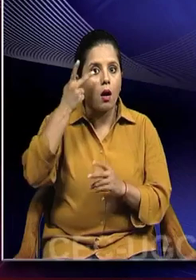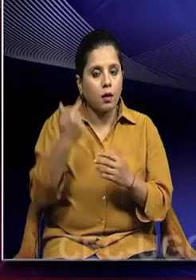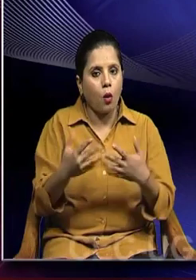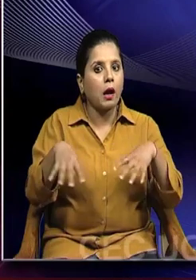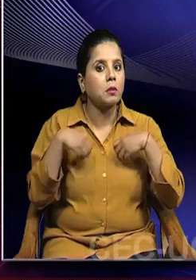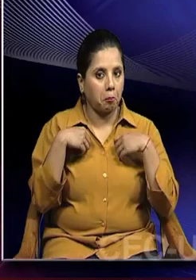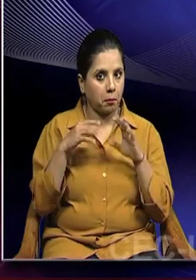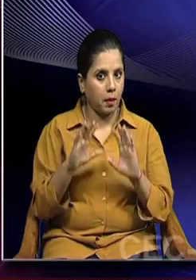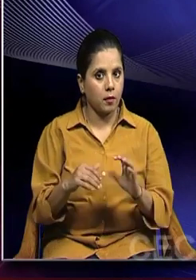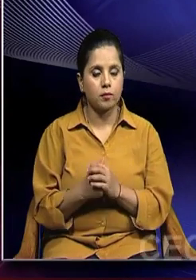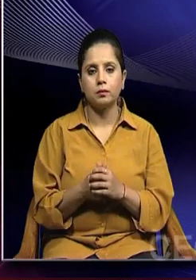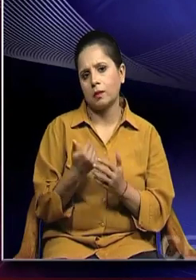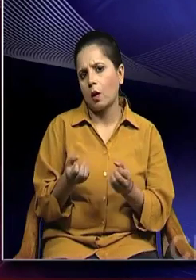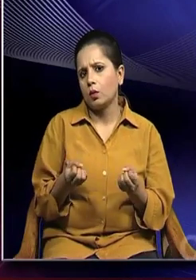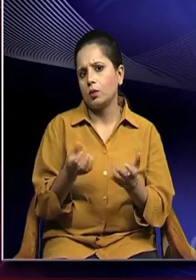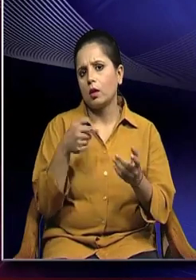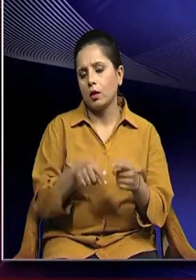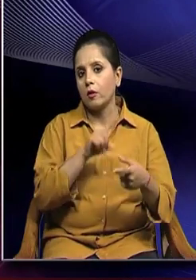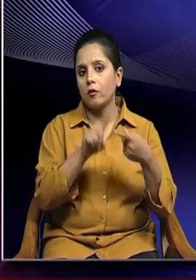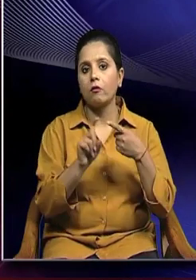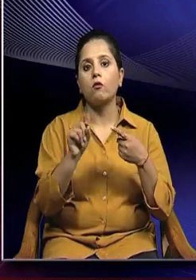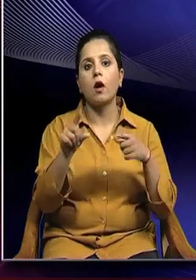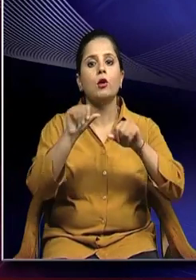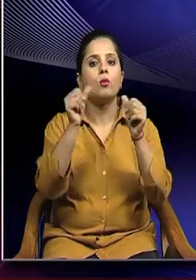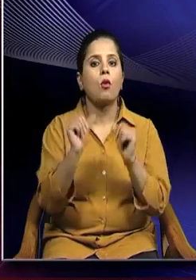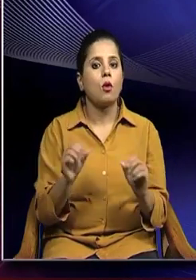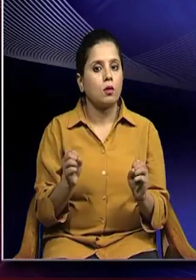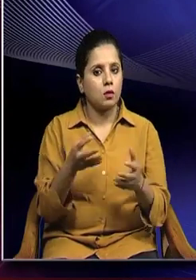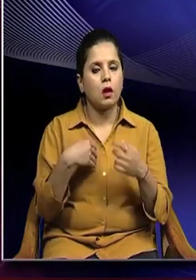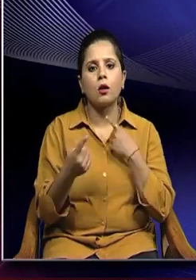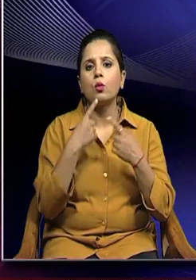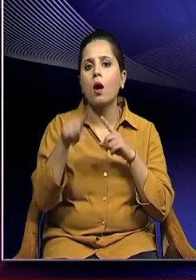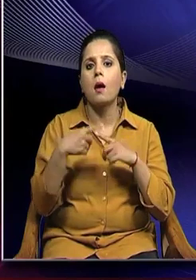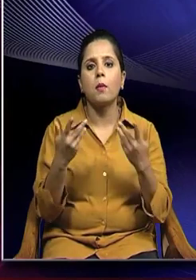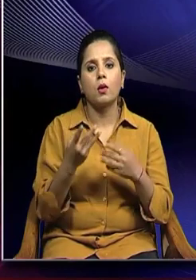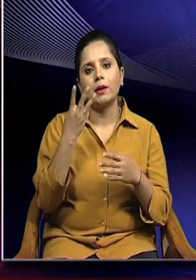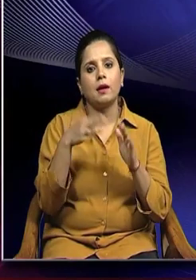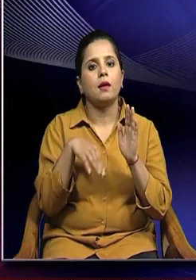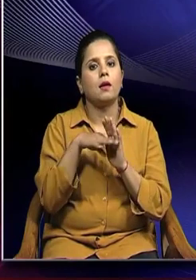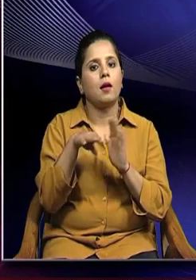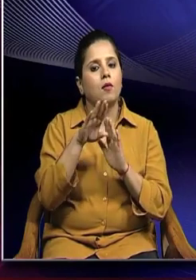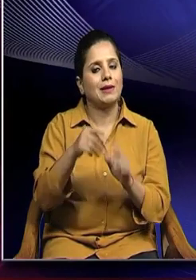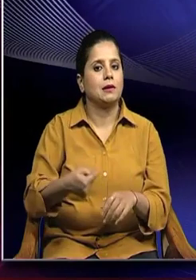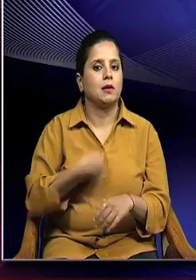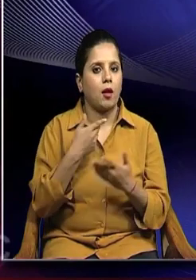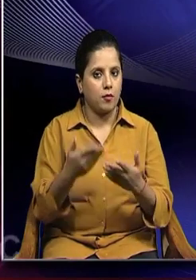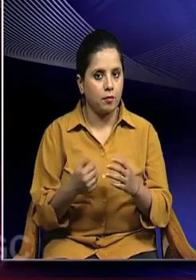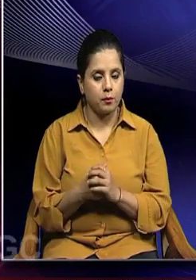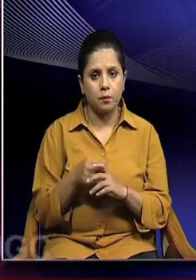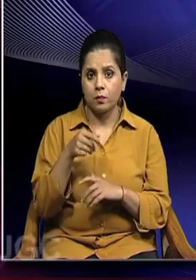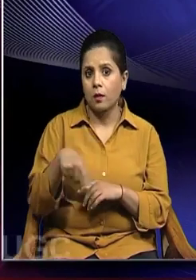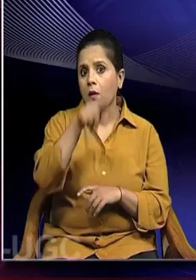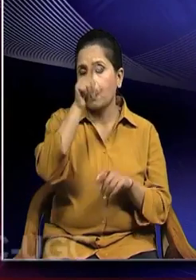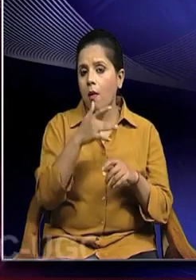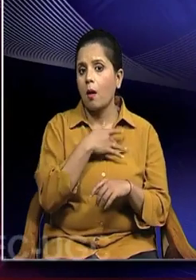adopted. So let us start with the first model, where I will be telling you about the 3 levels of self. It is said